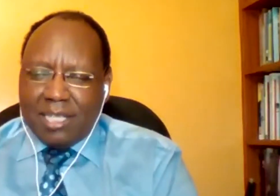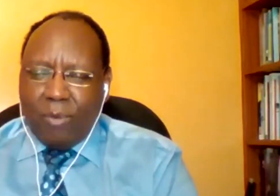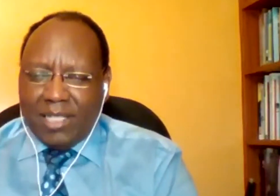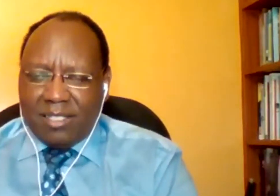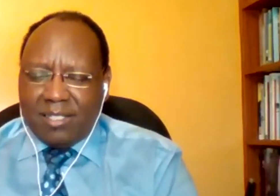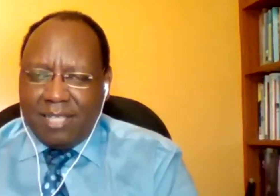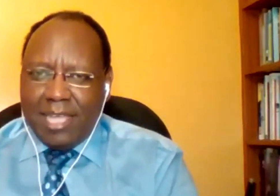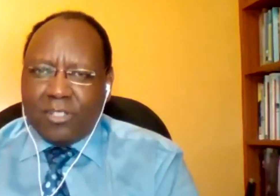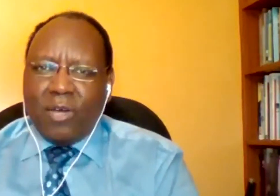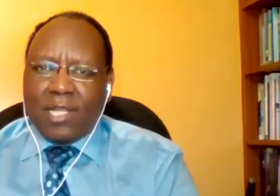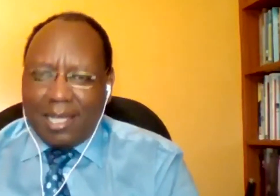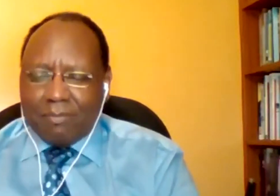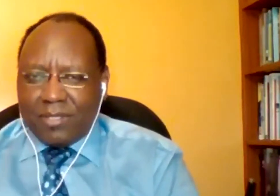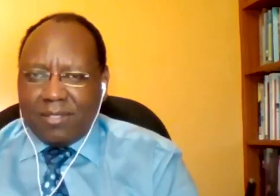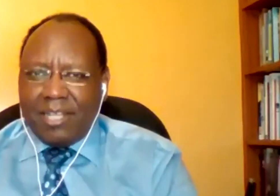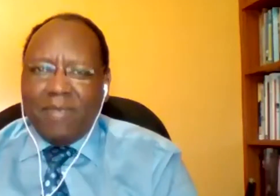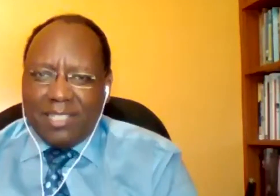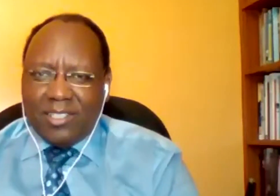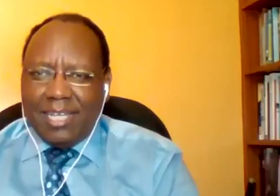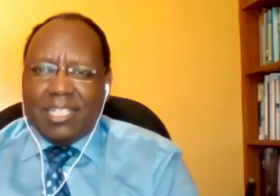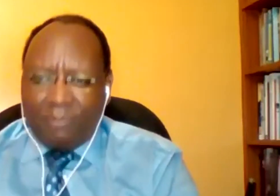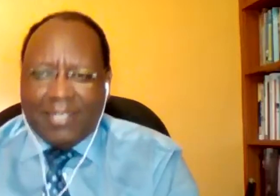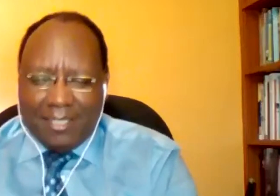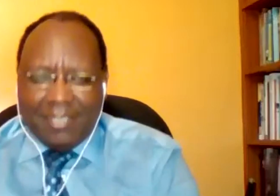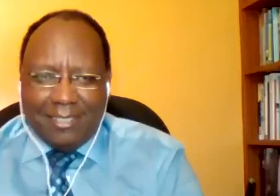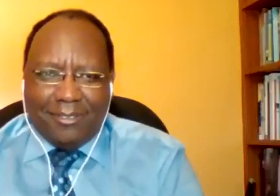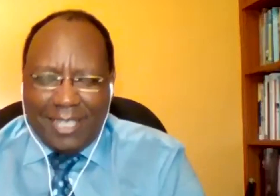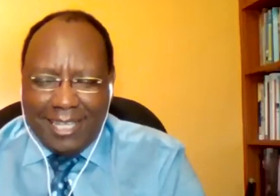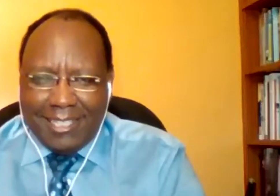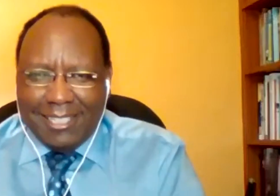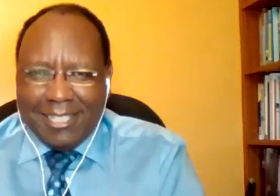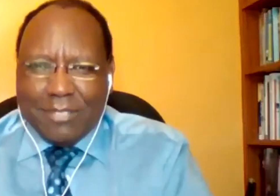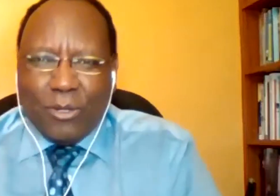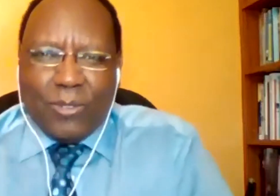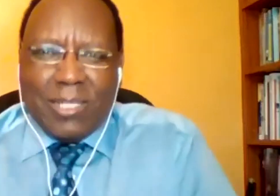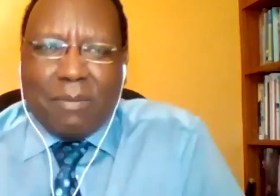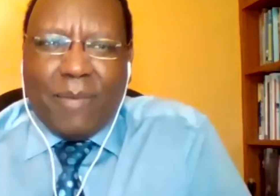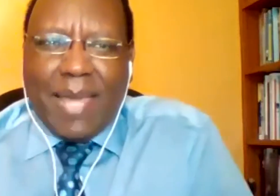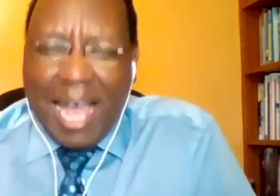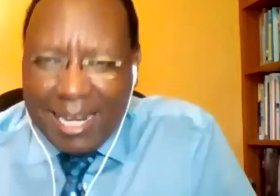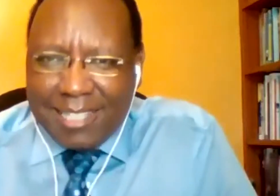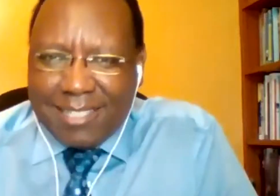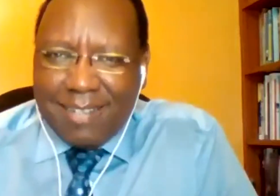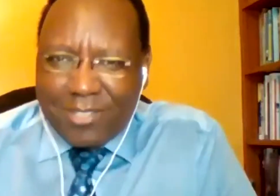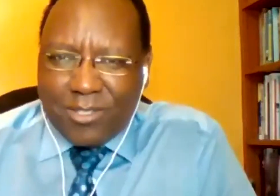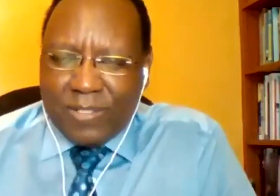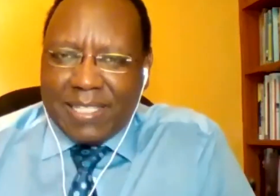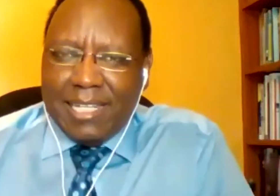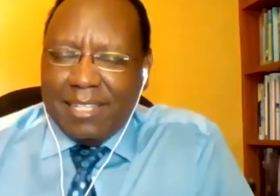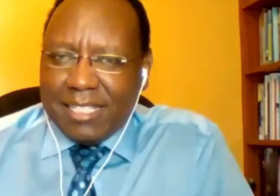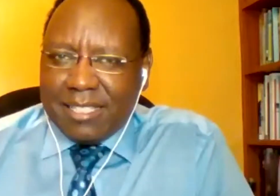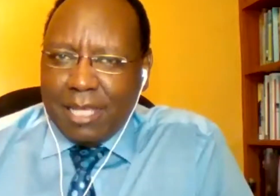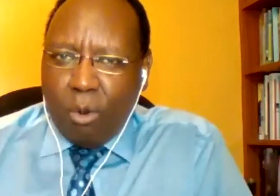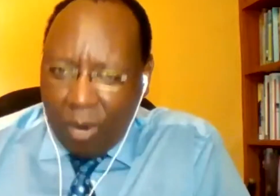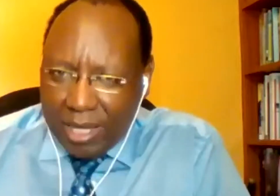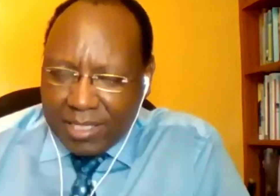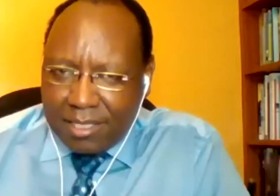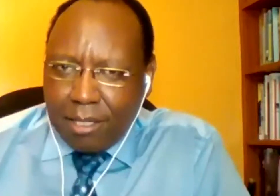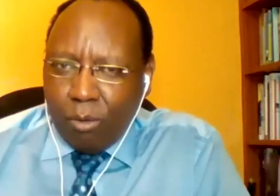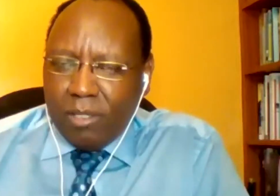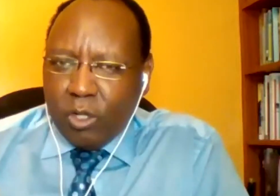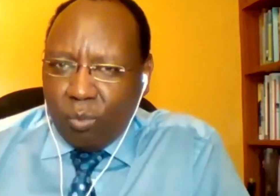to make an impact. You're somebody who wants to transform lives, and you're also somebody who has a deep